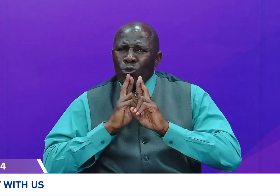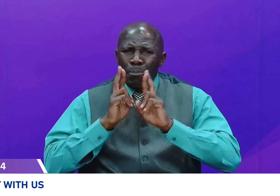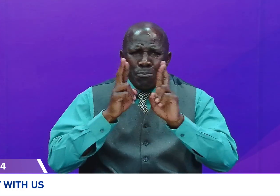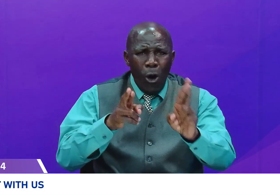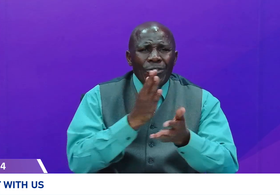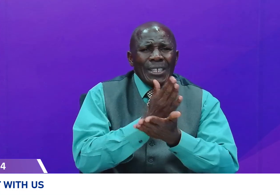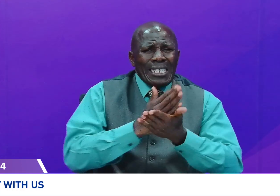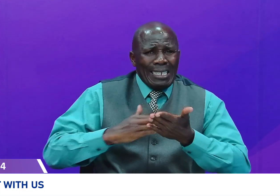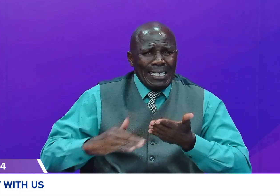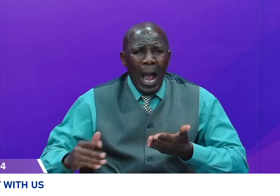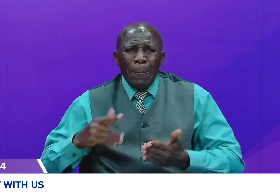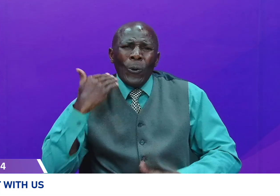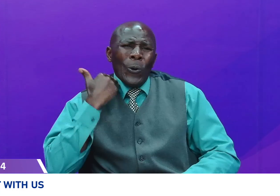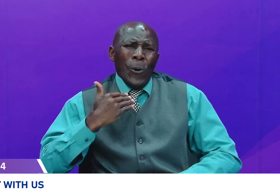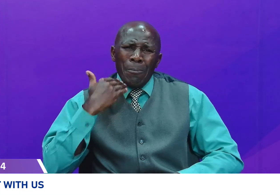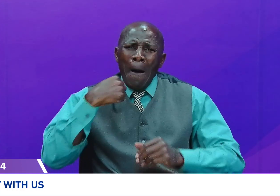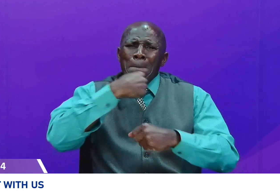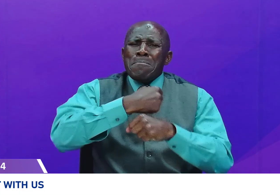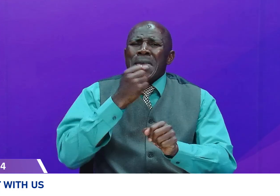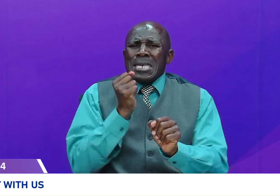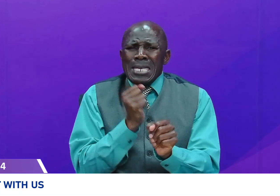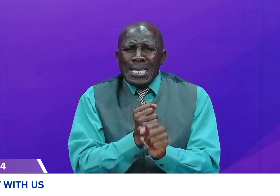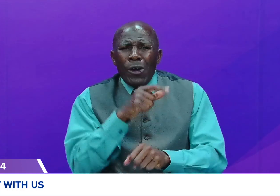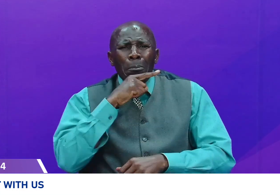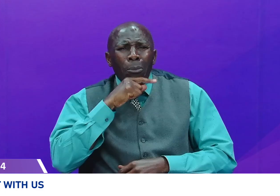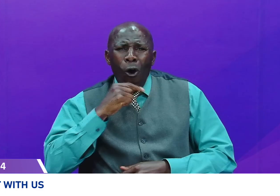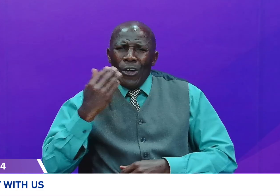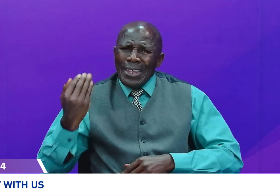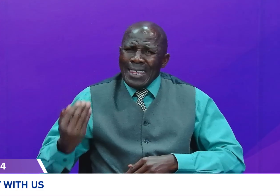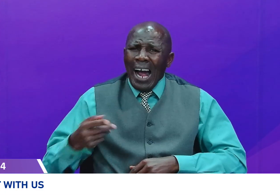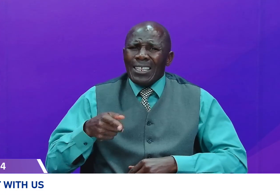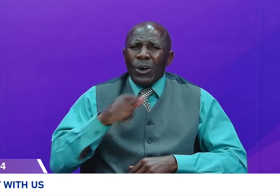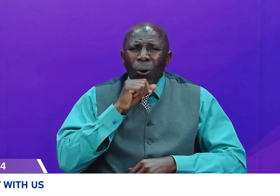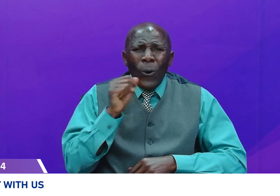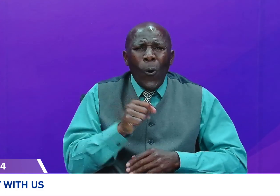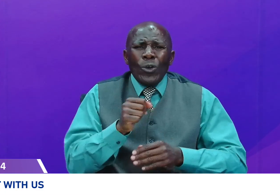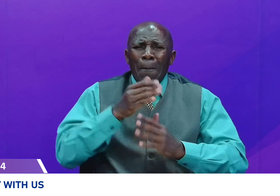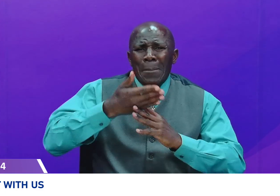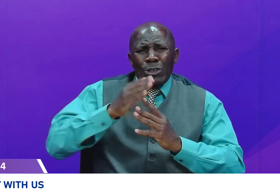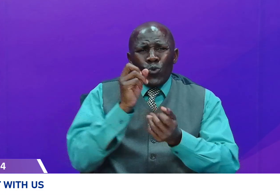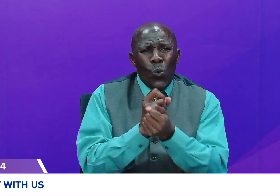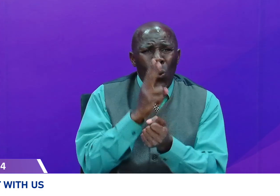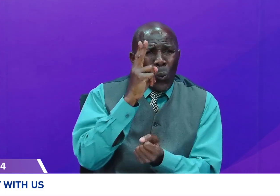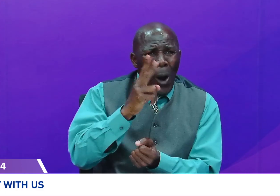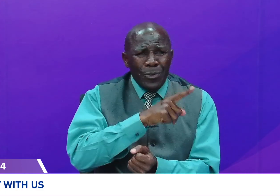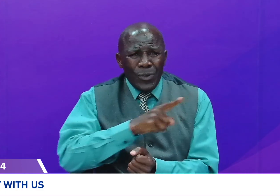The Form 2 student succumbed to his injuries while receiving treatment at Radiant Hospital in Umoja.